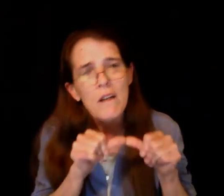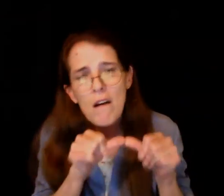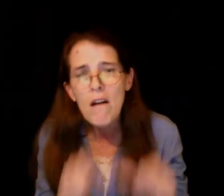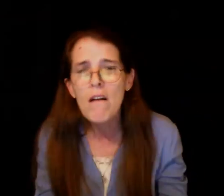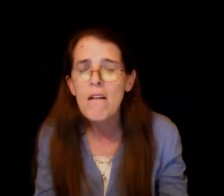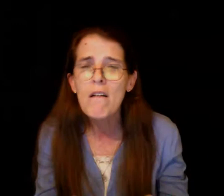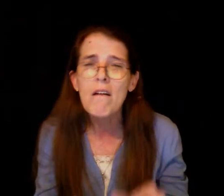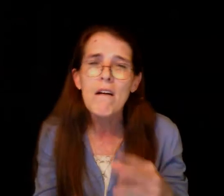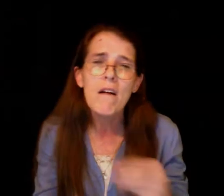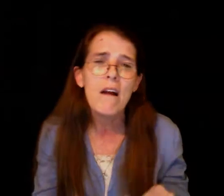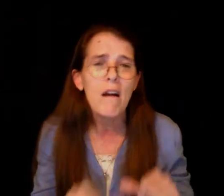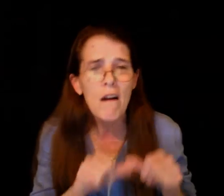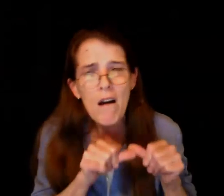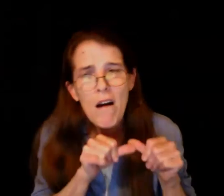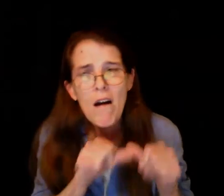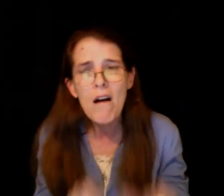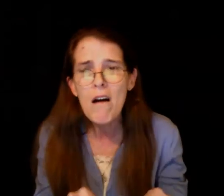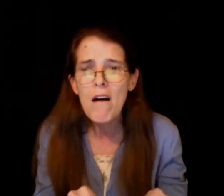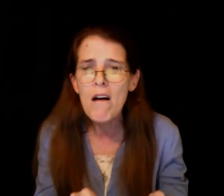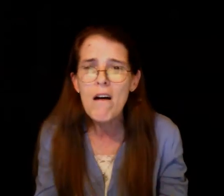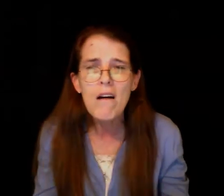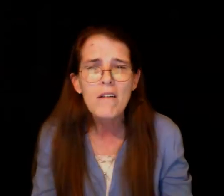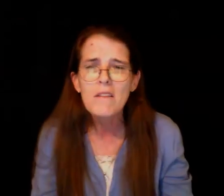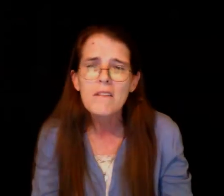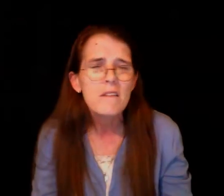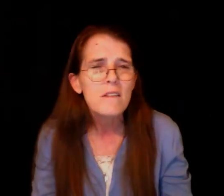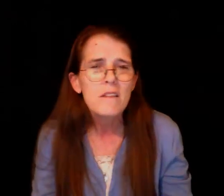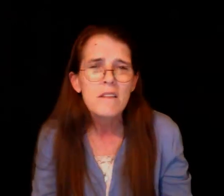Okay. I'm hungry. You need to wait.